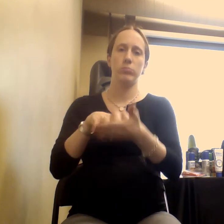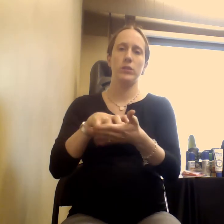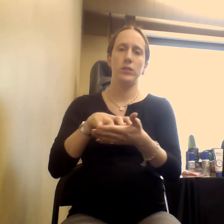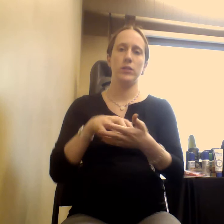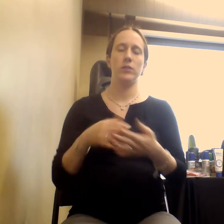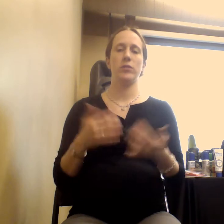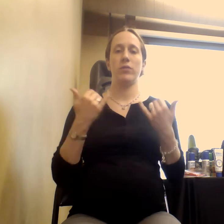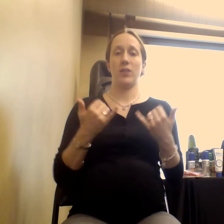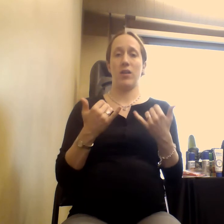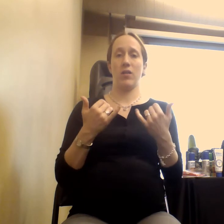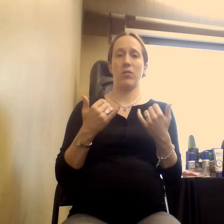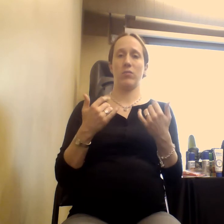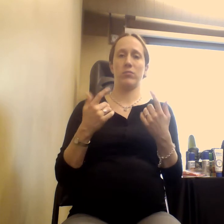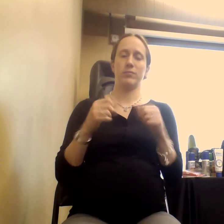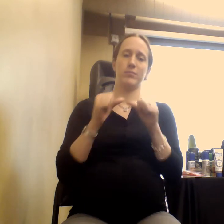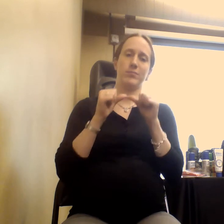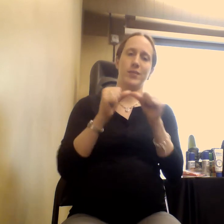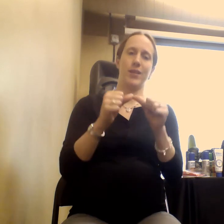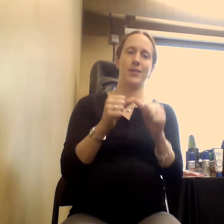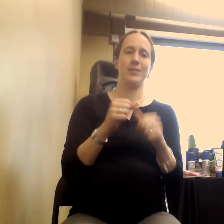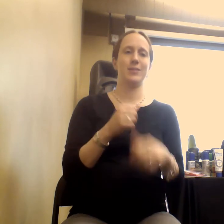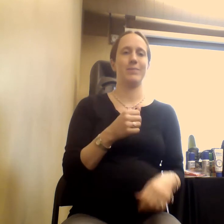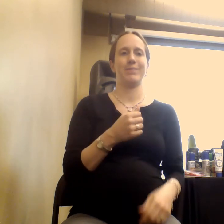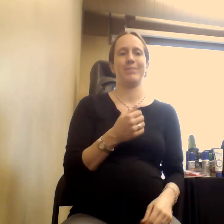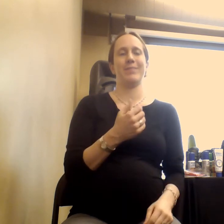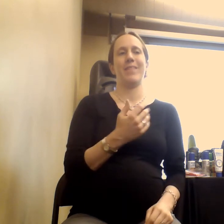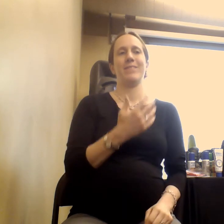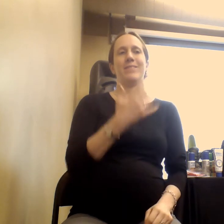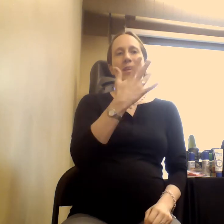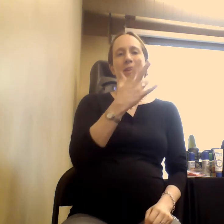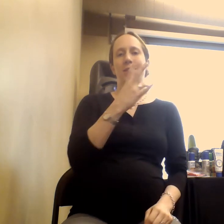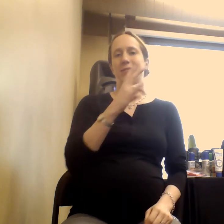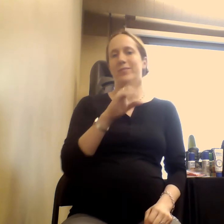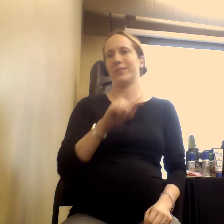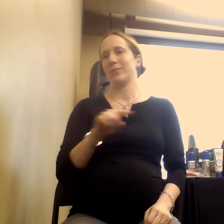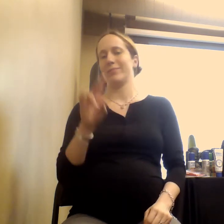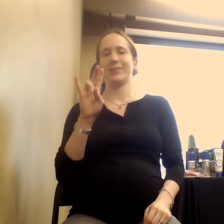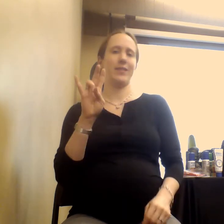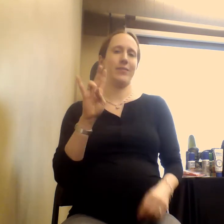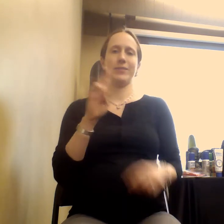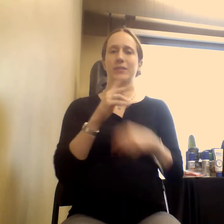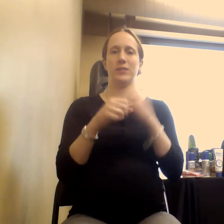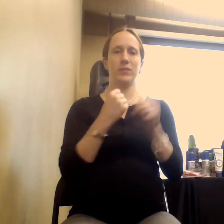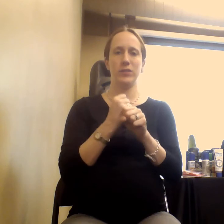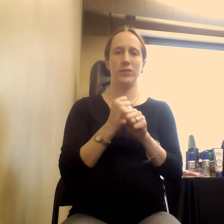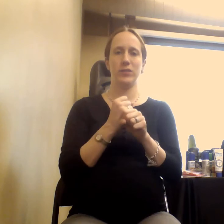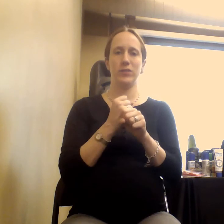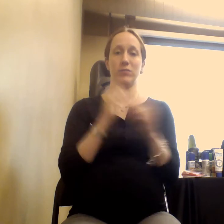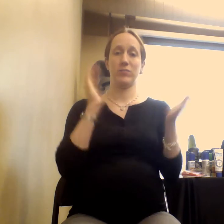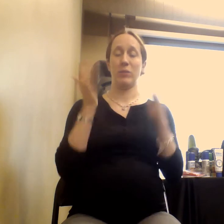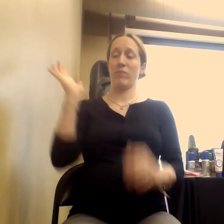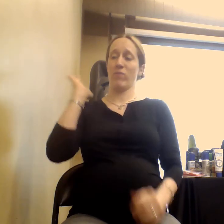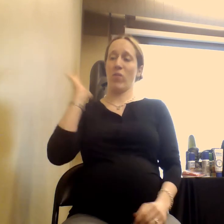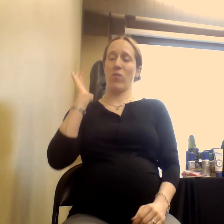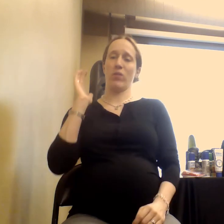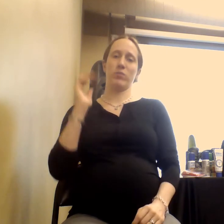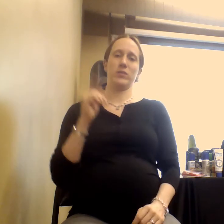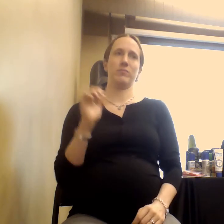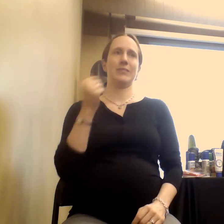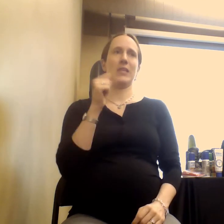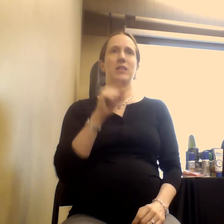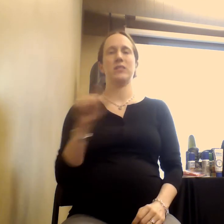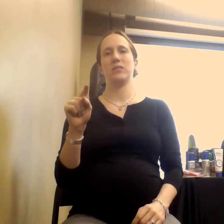okay? So it is part of what it is, but the number one question, and nobody will ever answer me correctly when I'm sitting there at the